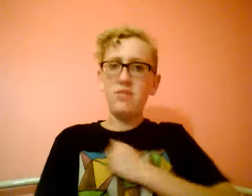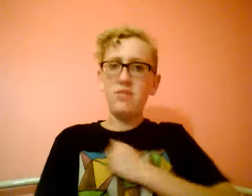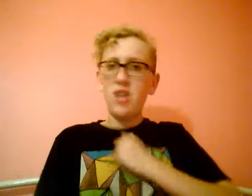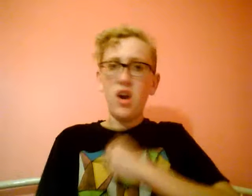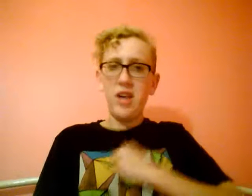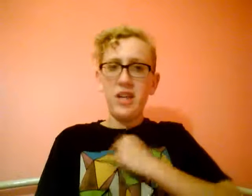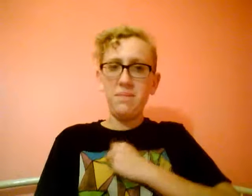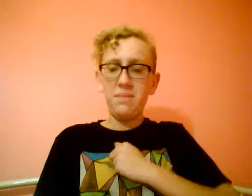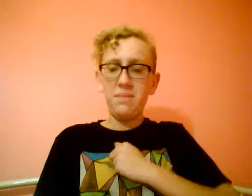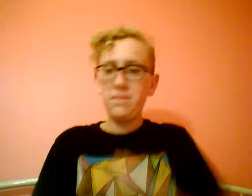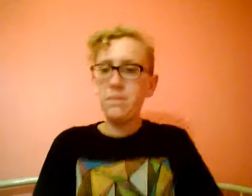Sorry.